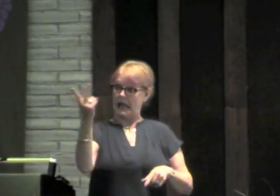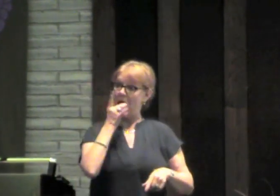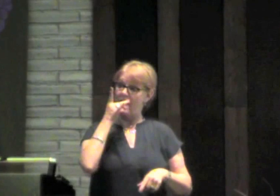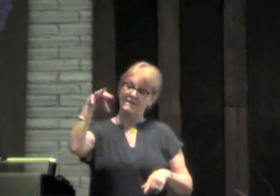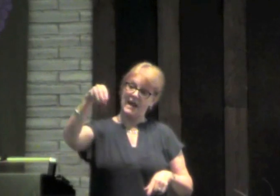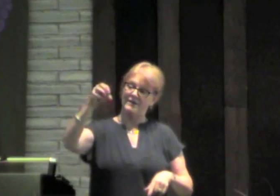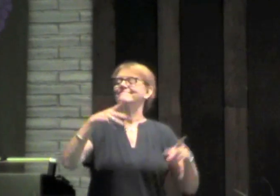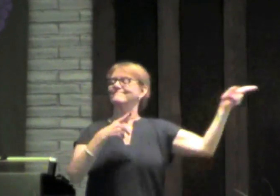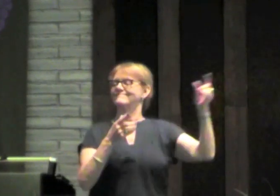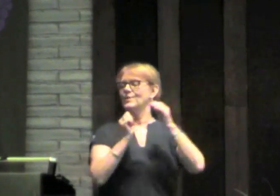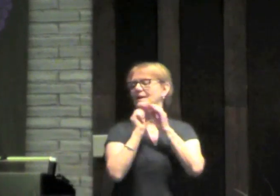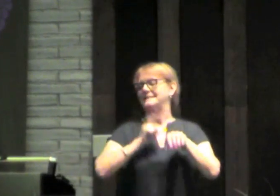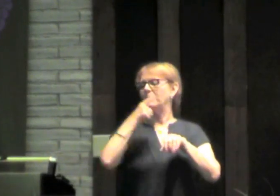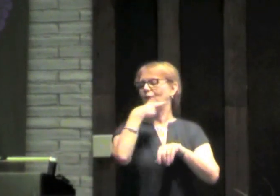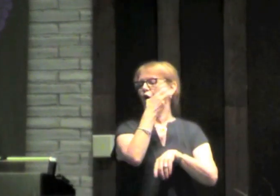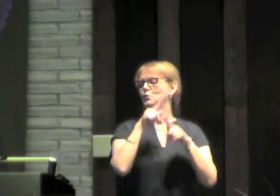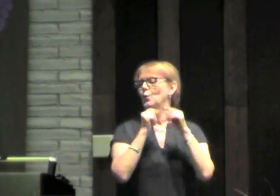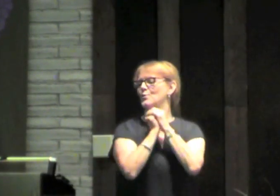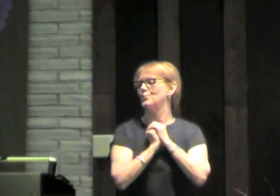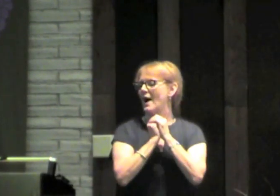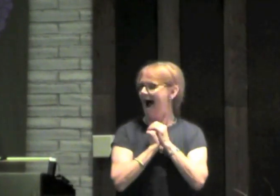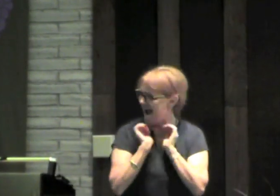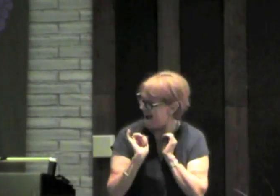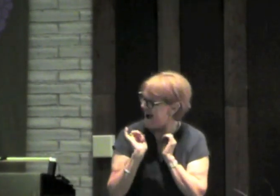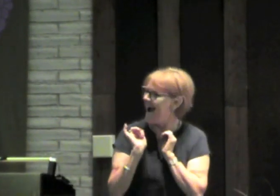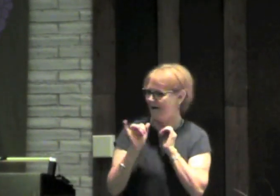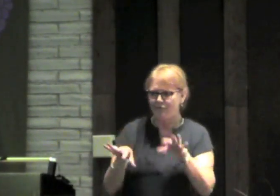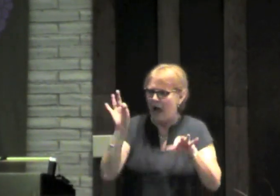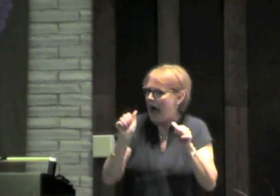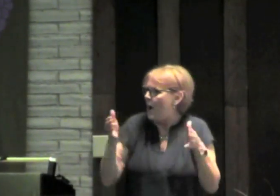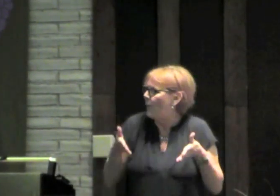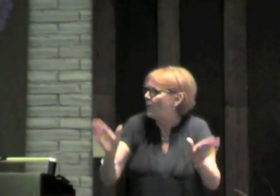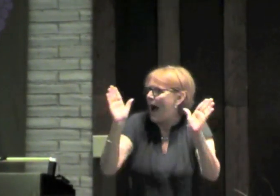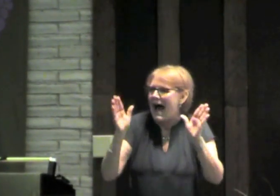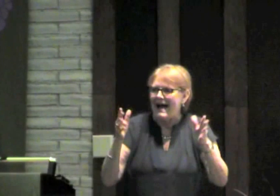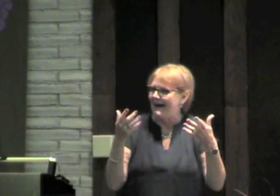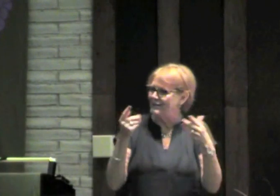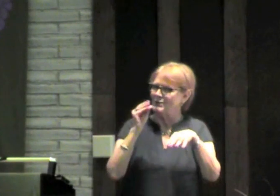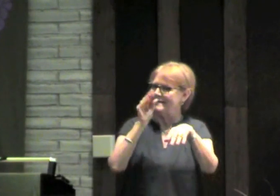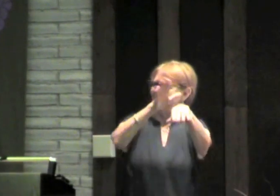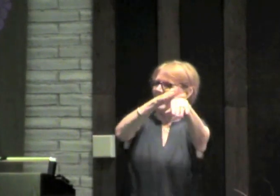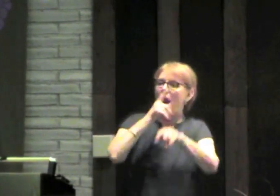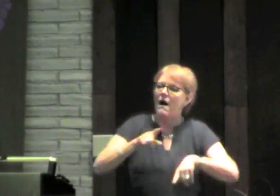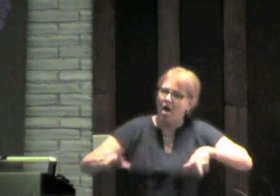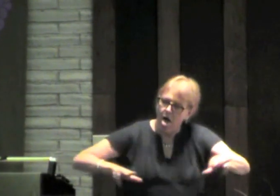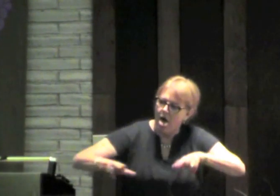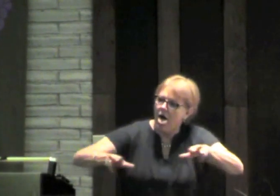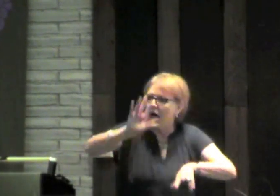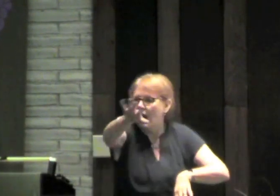someone would flash the lights, and once they saw the lights flashing, she knew it was time for her to pray. And I thought that was great that they